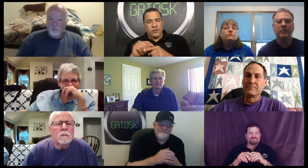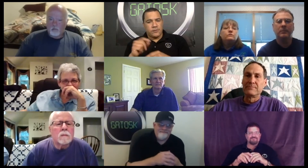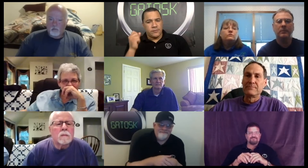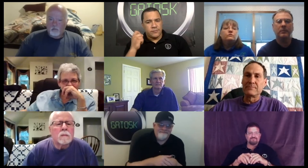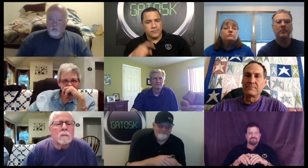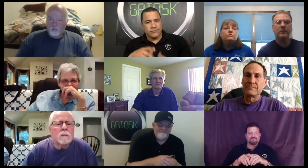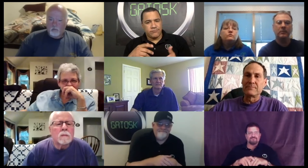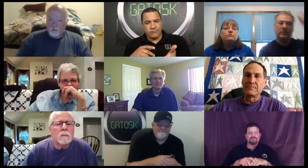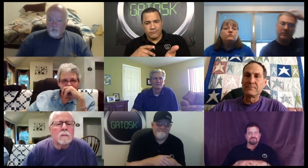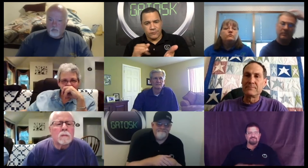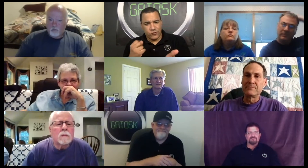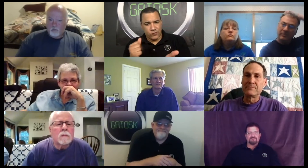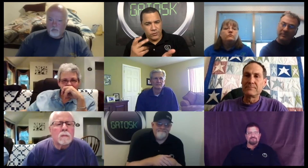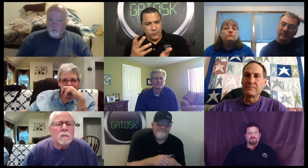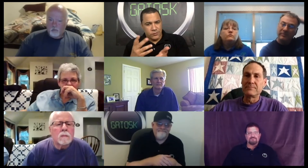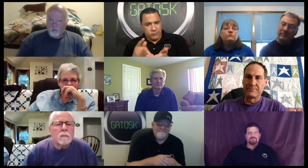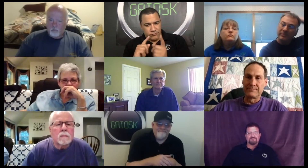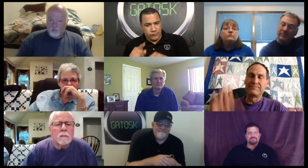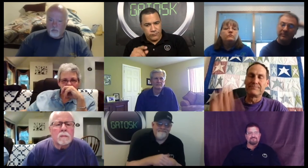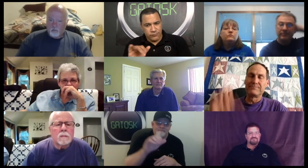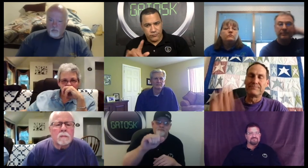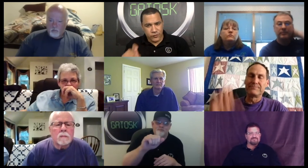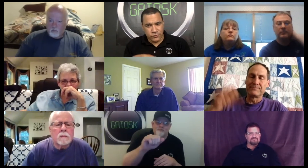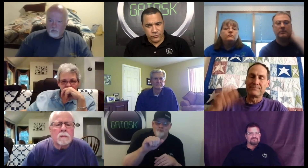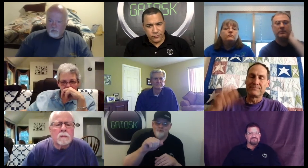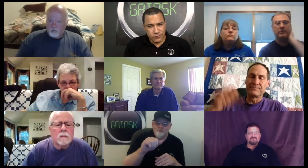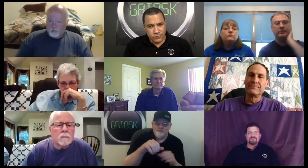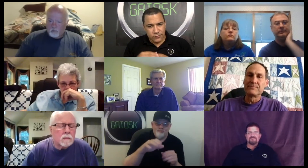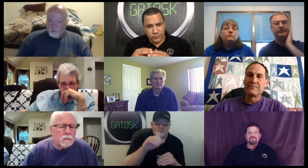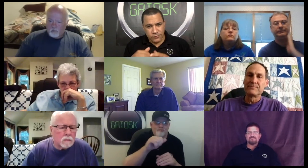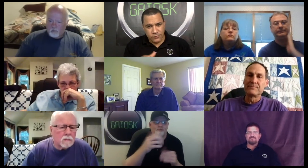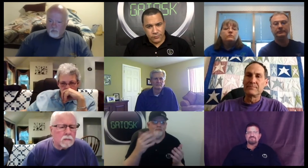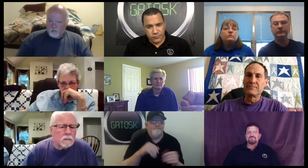I think ASA need more training. Yeah, Joshua, can you answer his question?